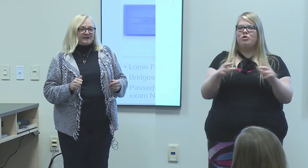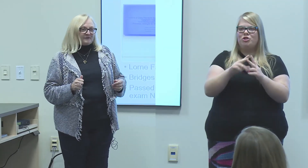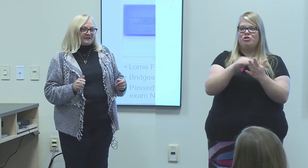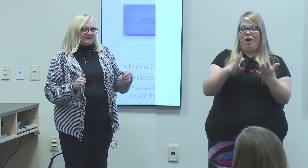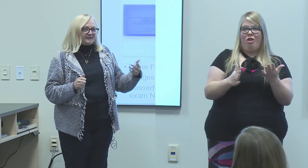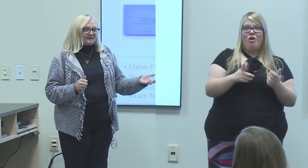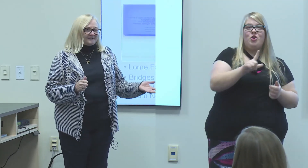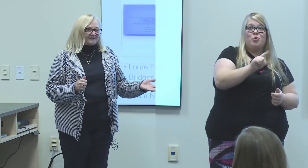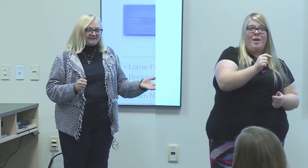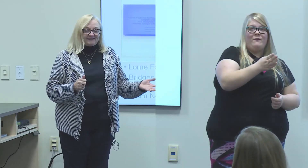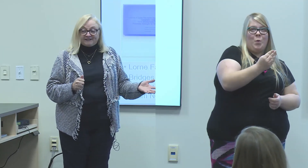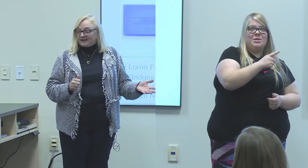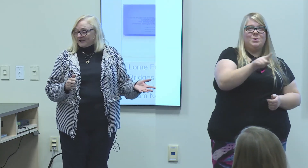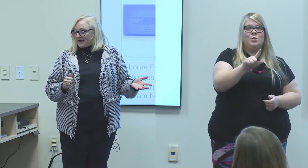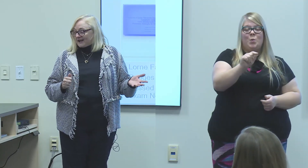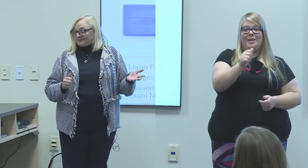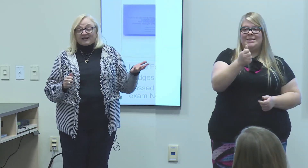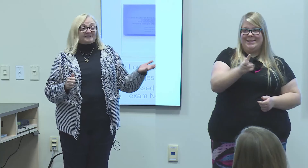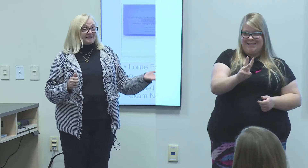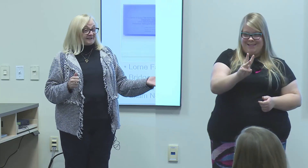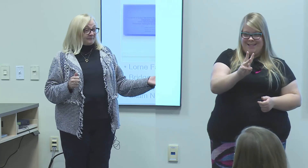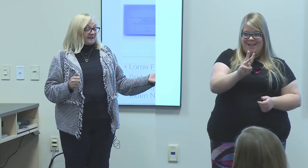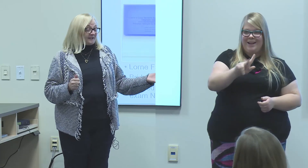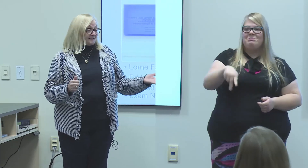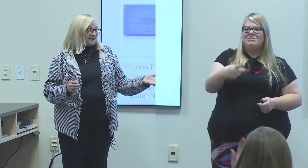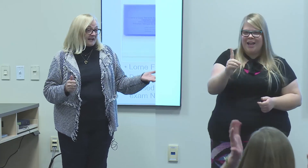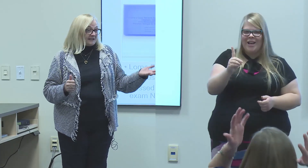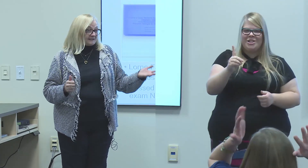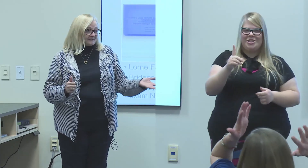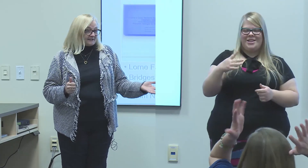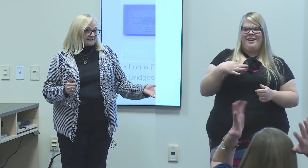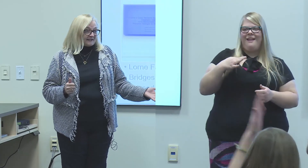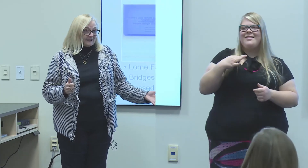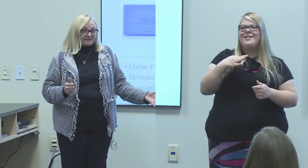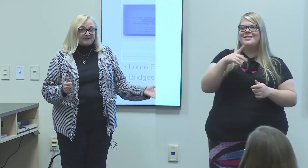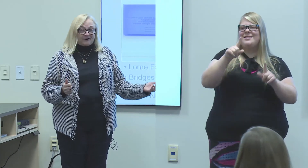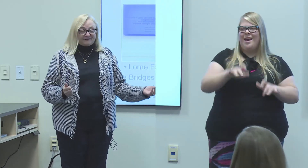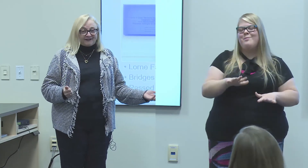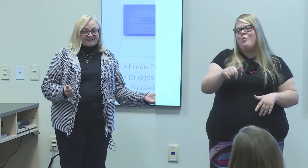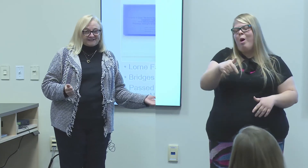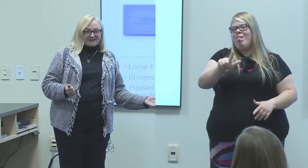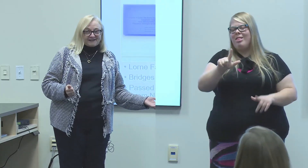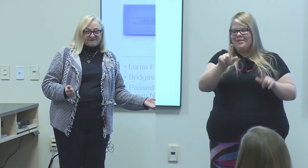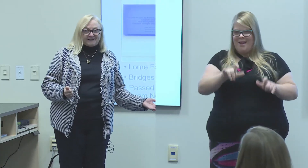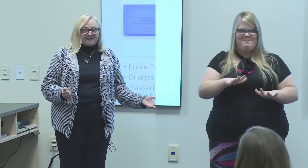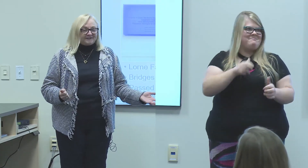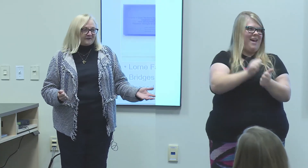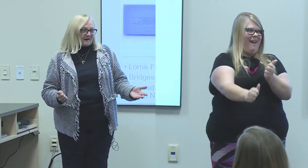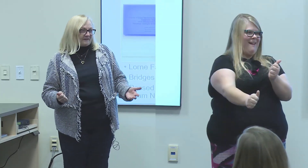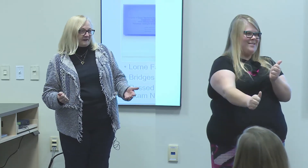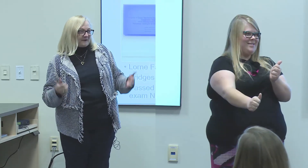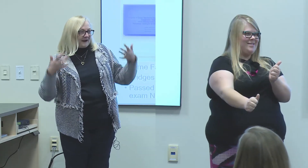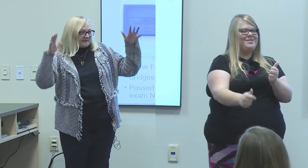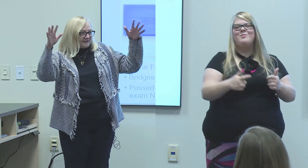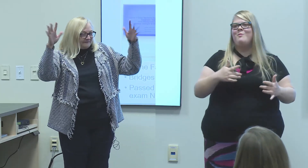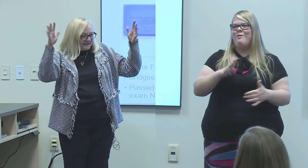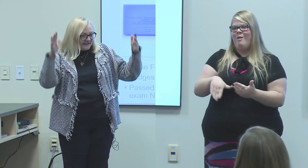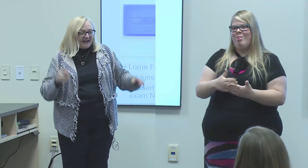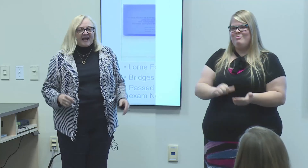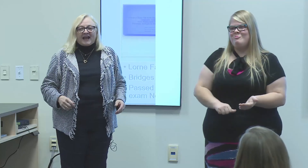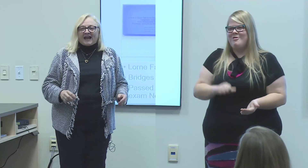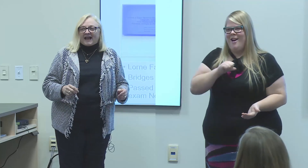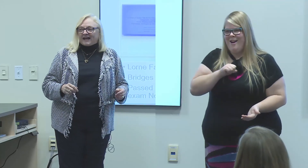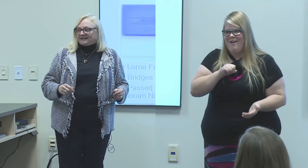from 2014 to 2016, passed his PhD candidacy exams, his qualifying exams. So we're all very proud of